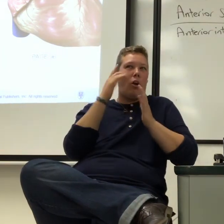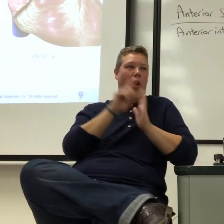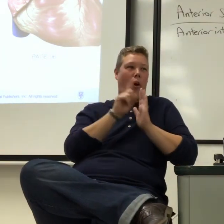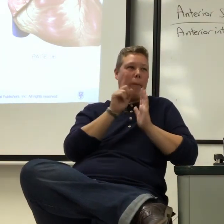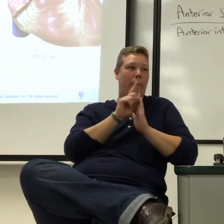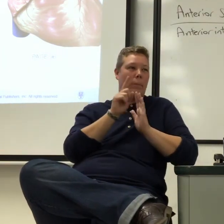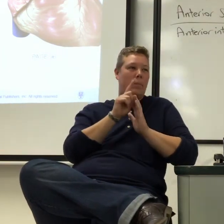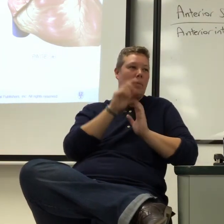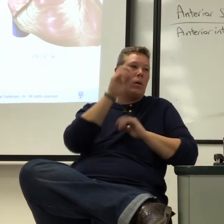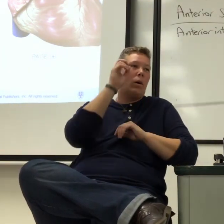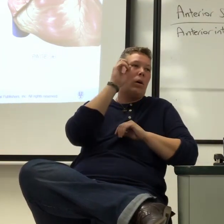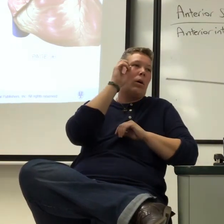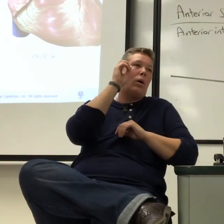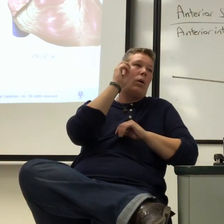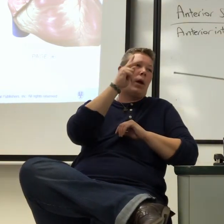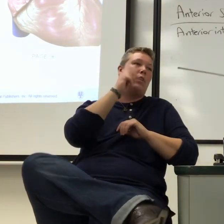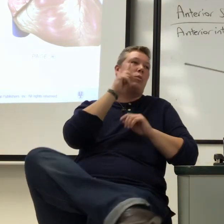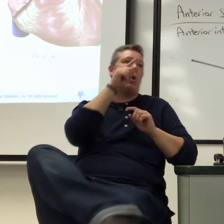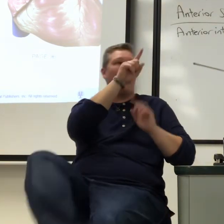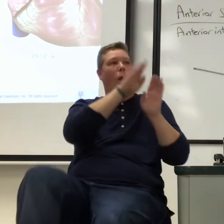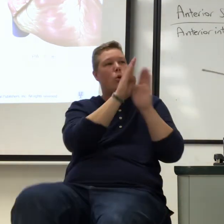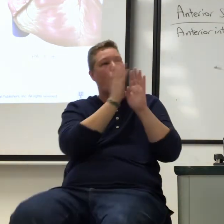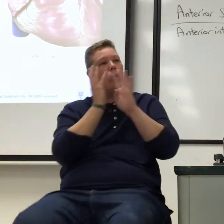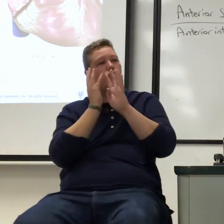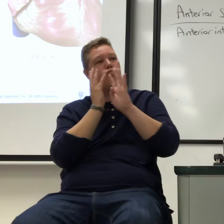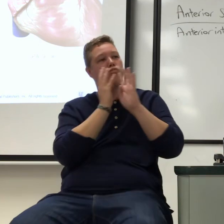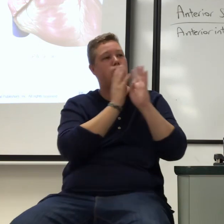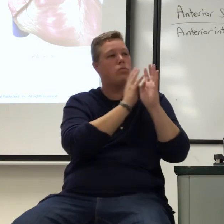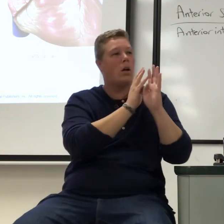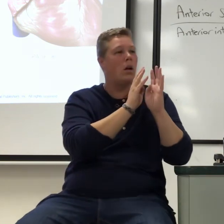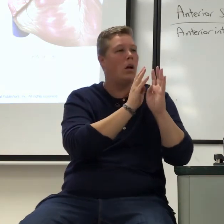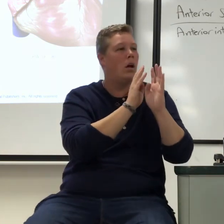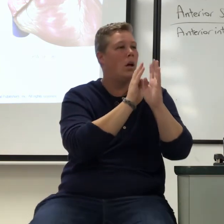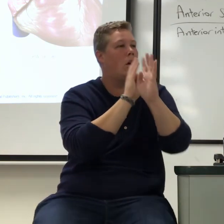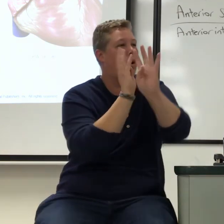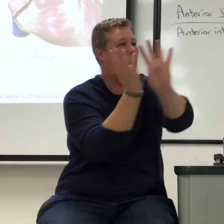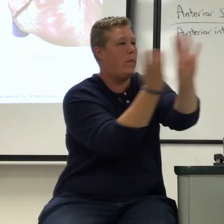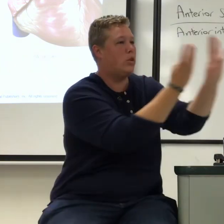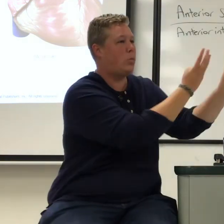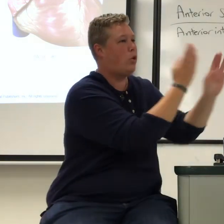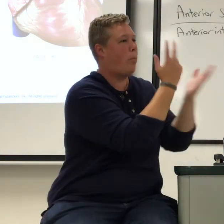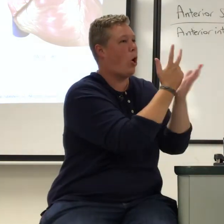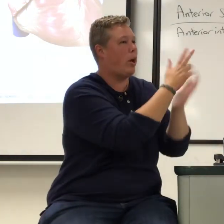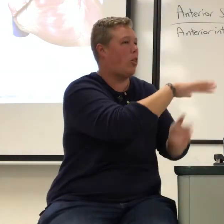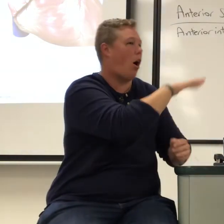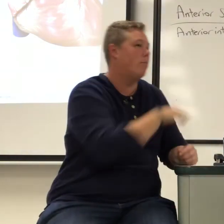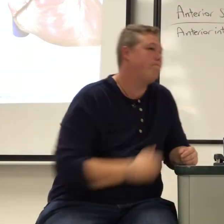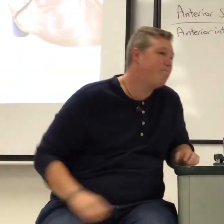okay, so what we gotta do is go out the door and turn that way, go to the parking lot.